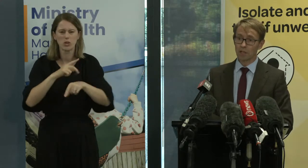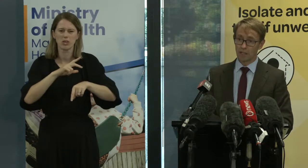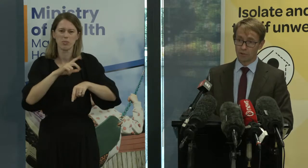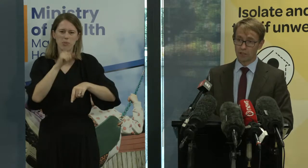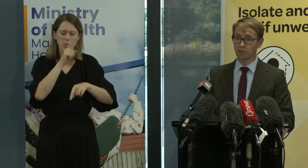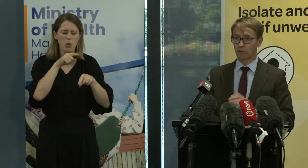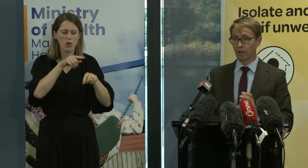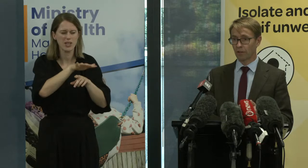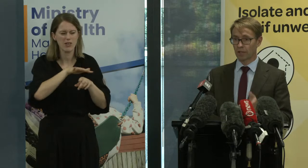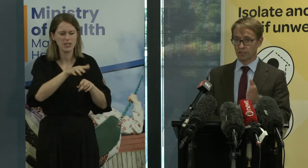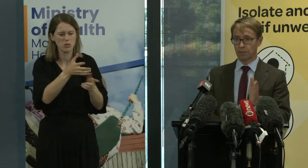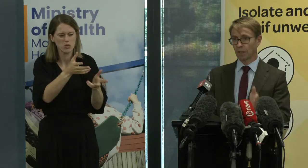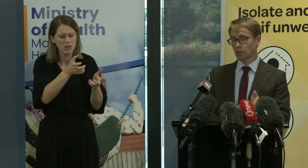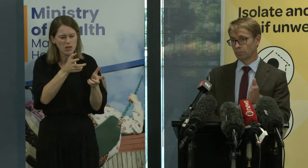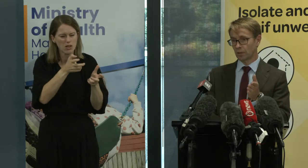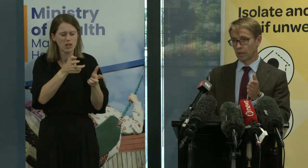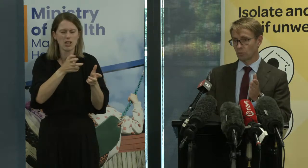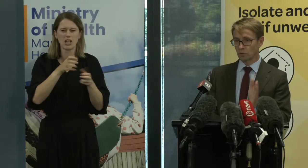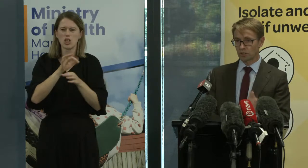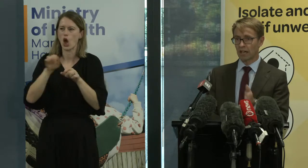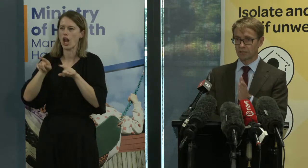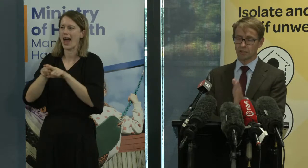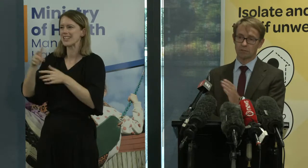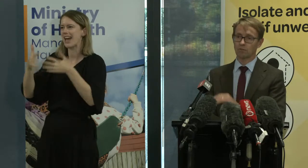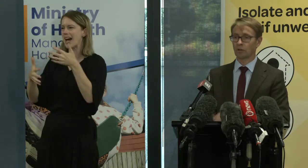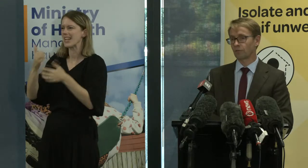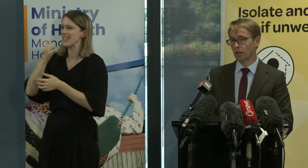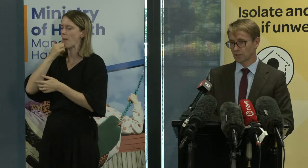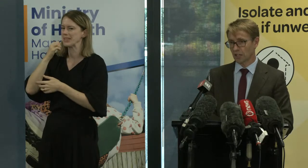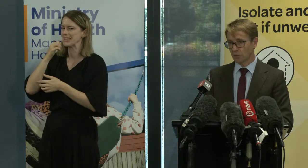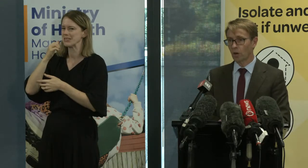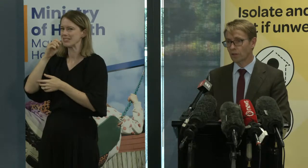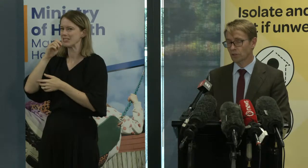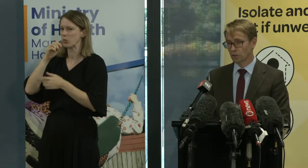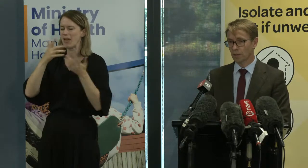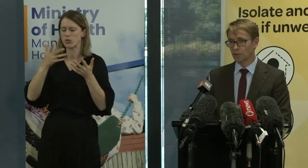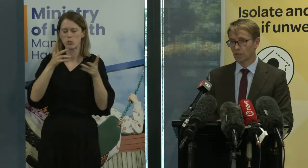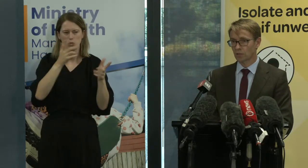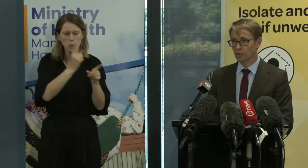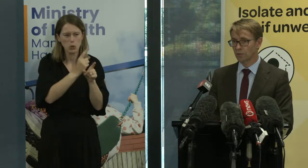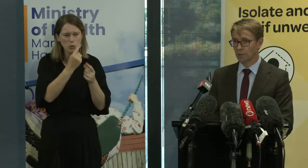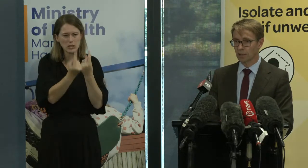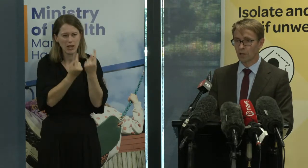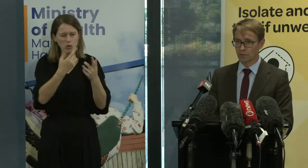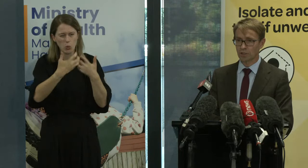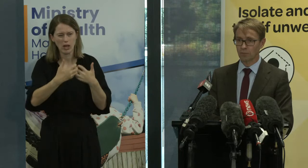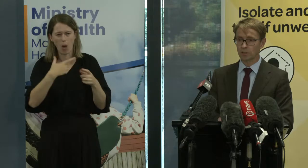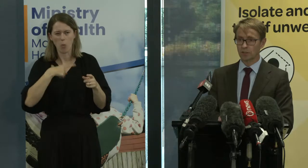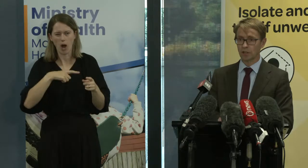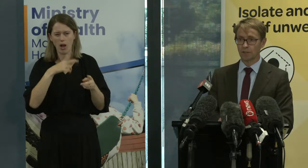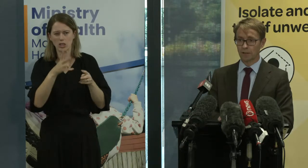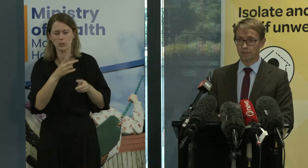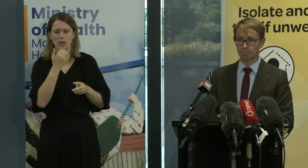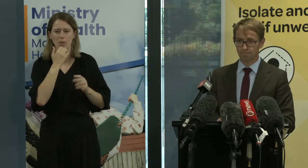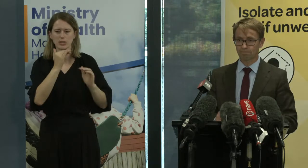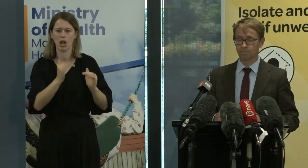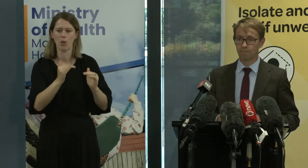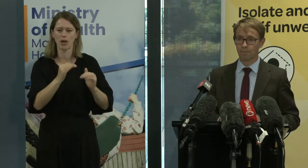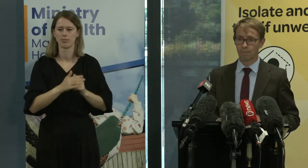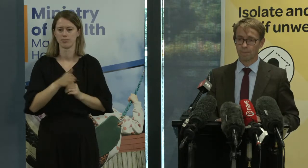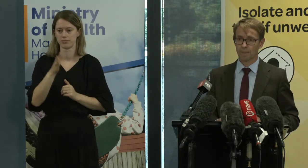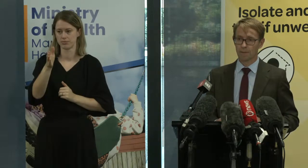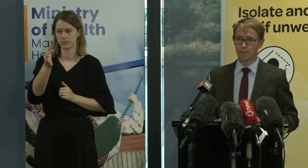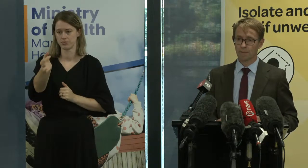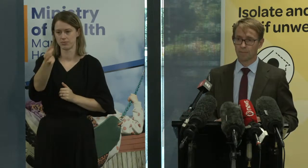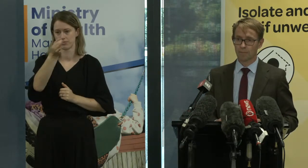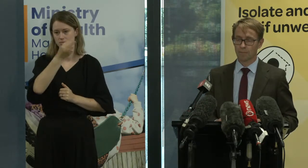those areas, rather than us being able to use data to verify exactly why those hospitalisation rates might be lower in some regions other than others. And once